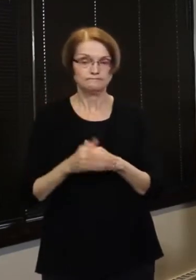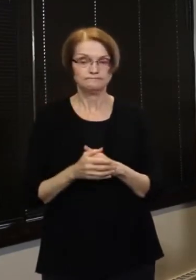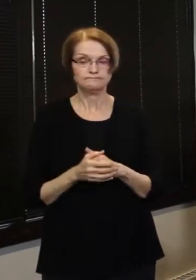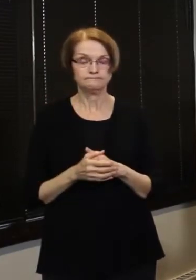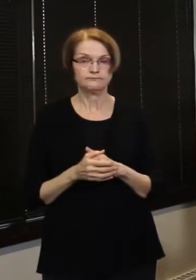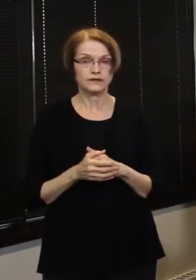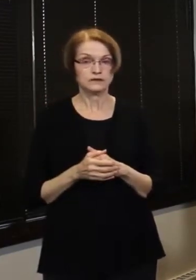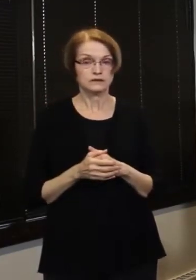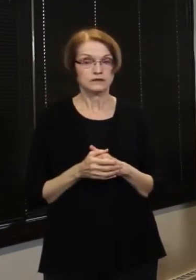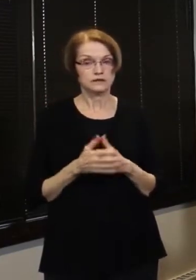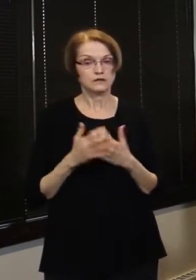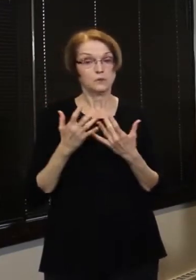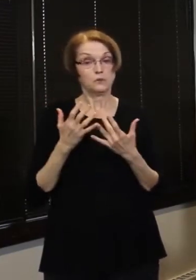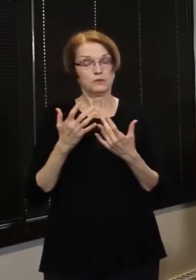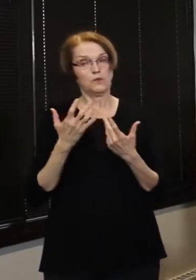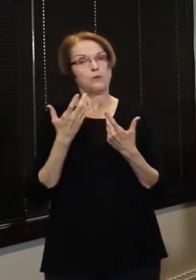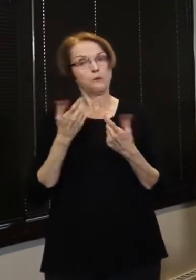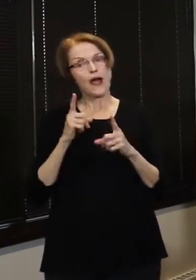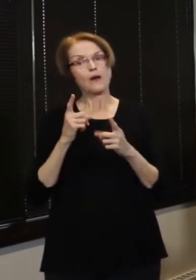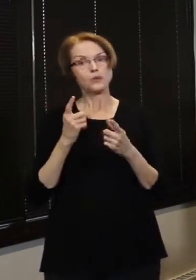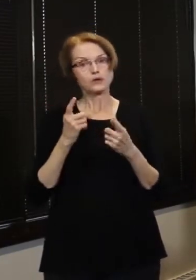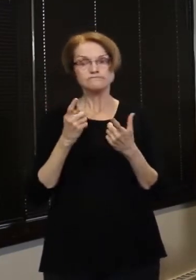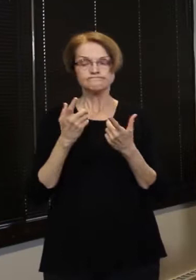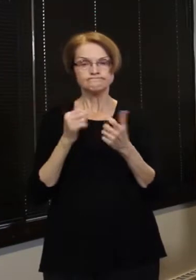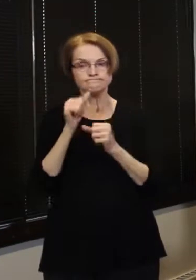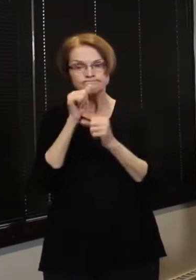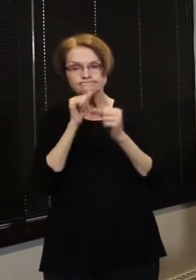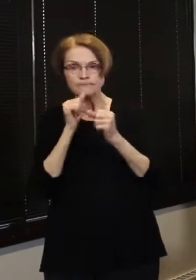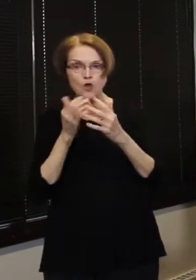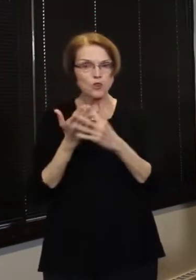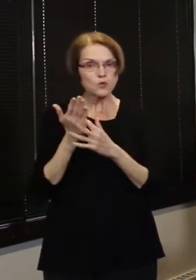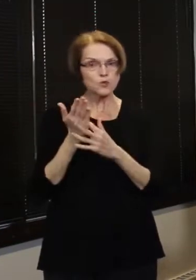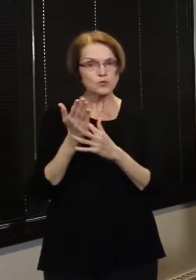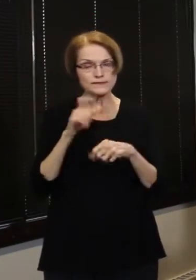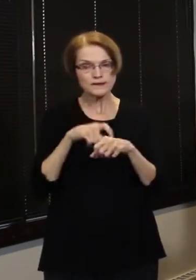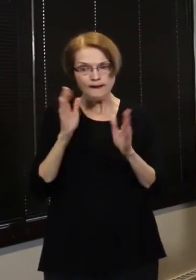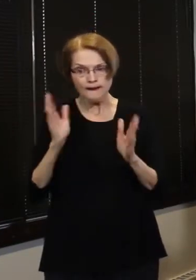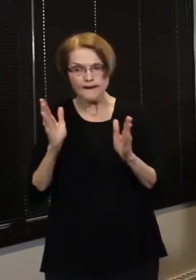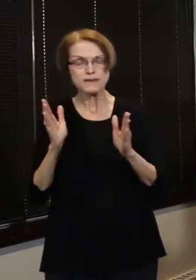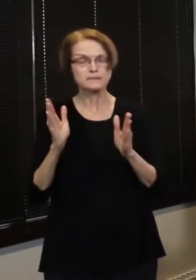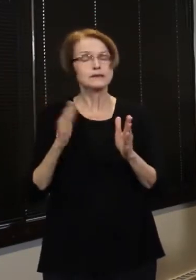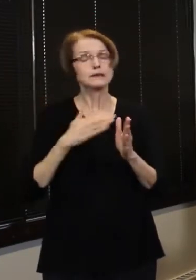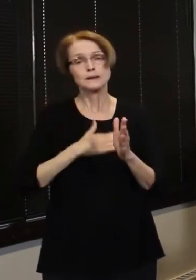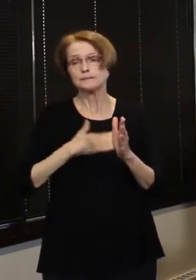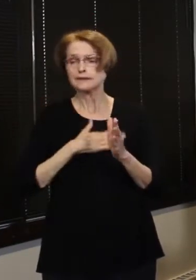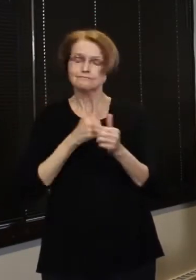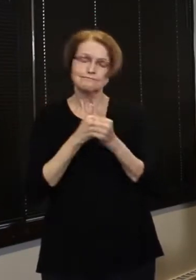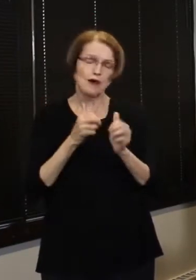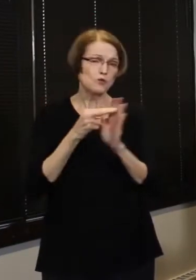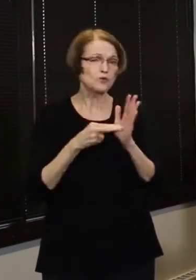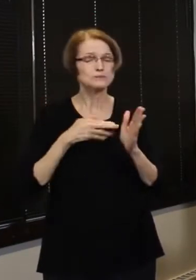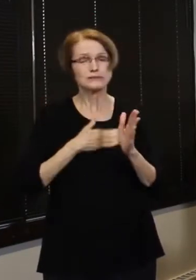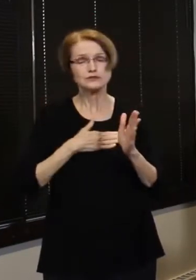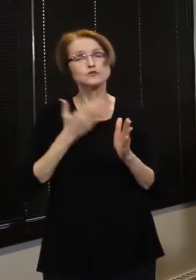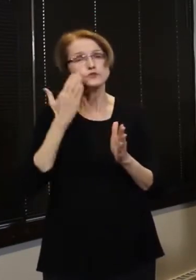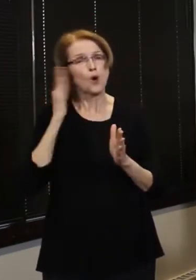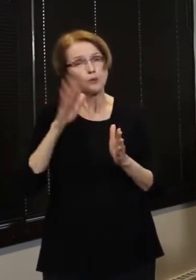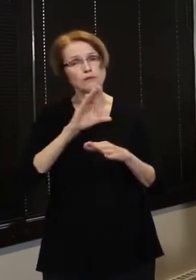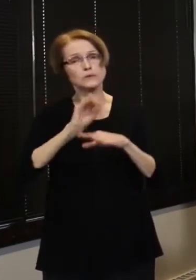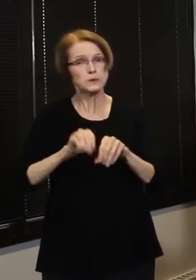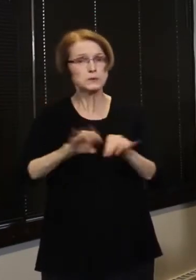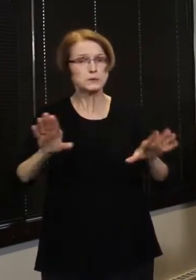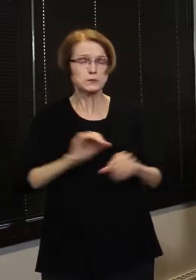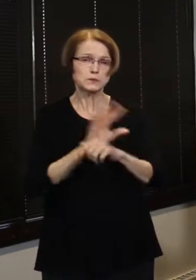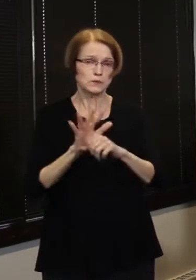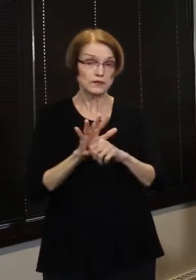we can wait to get through this phase, please take the steps that you know will help prevent transmission of the virus, and that is